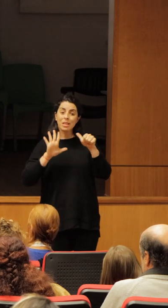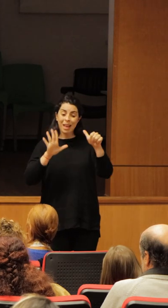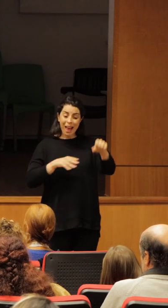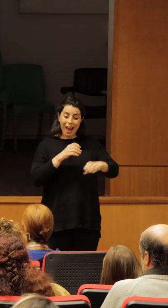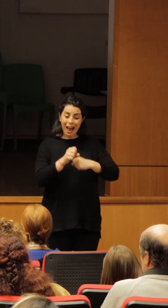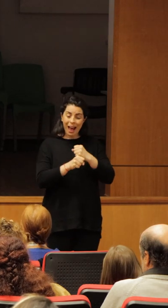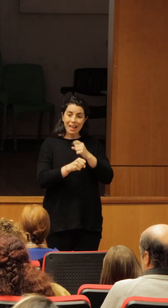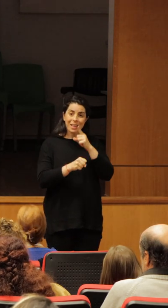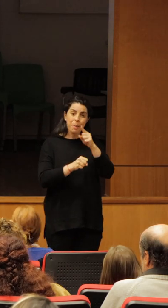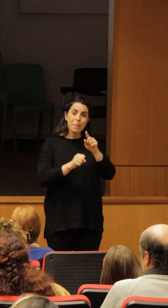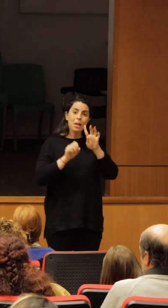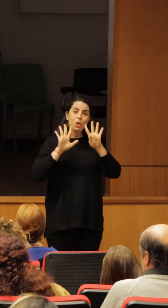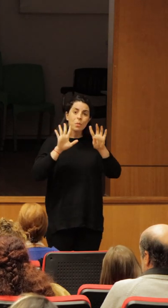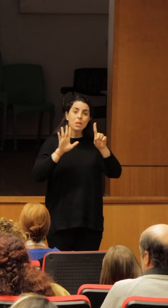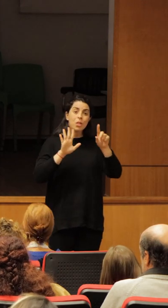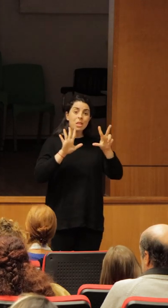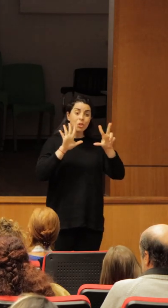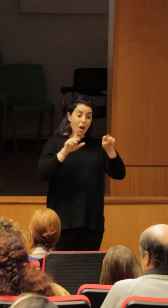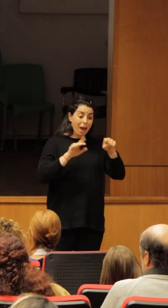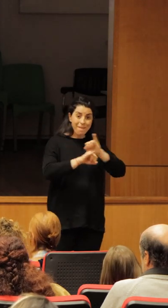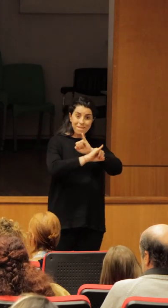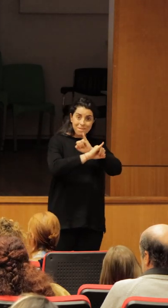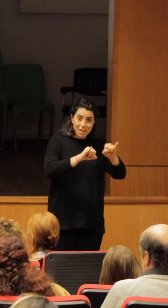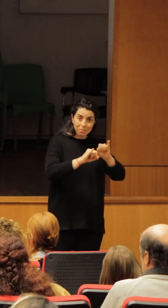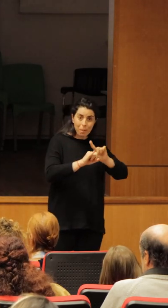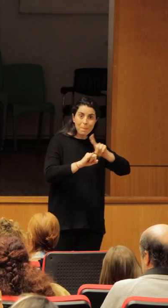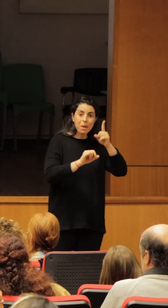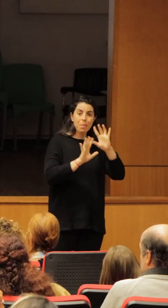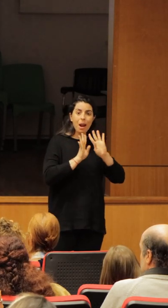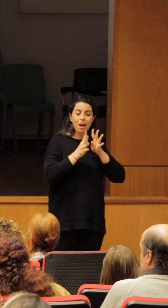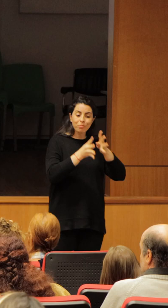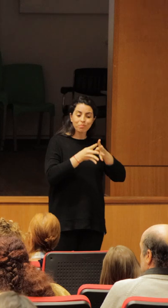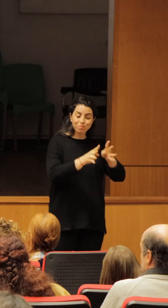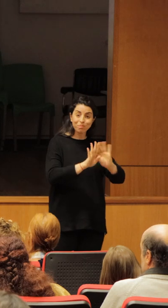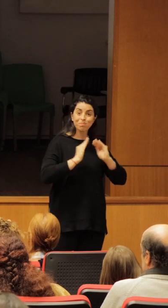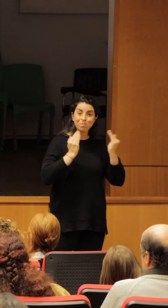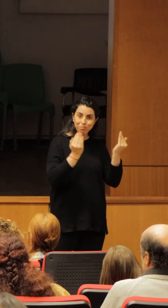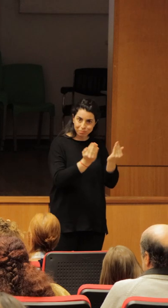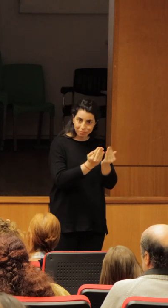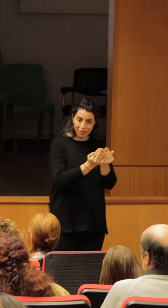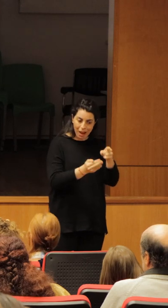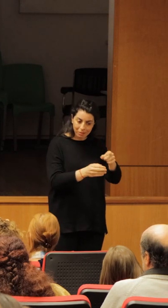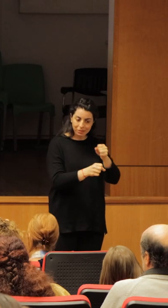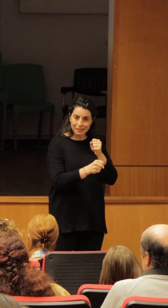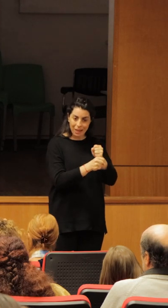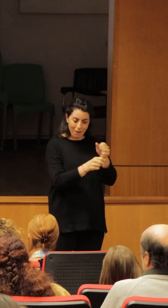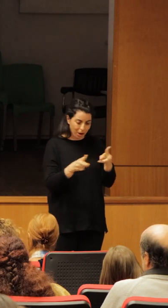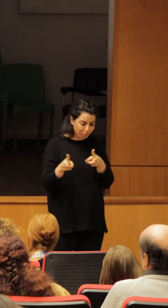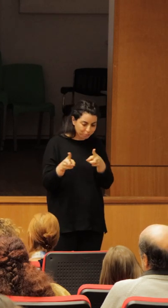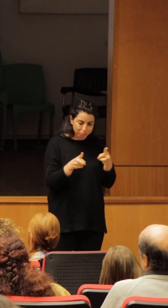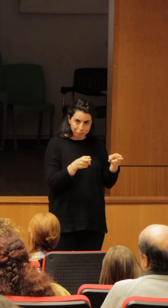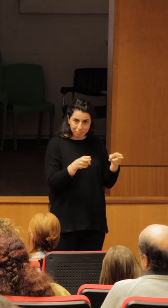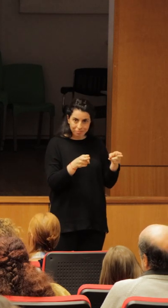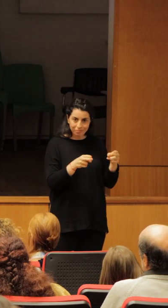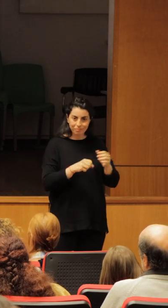que fue para cuando la Primera Guerra Mundial finalizó. And it was in one of these hospitals in Simmering in Austria. Y en uno de estos